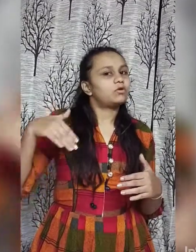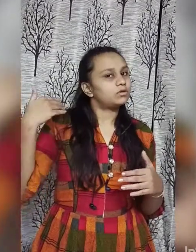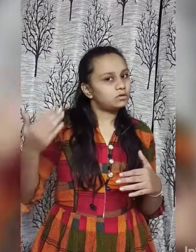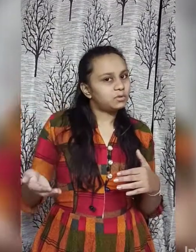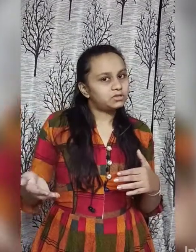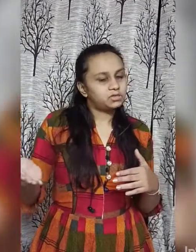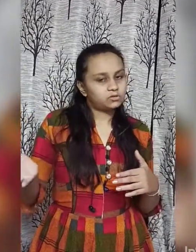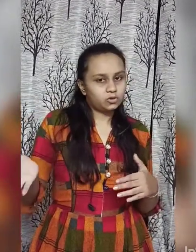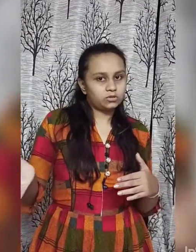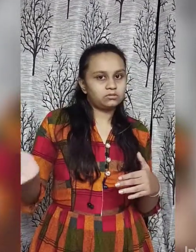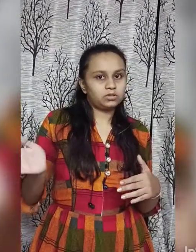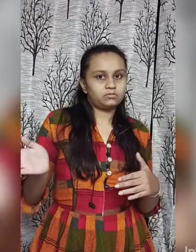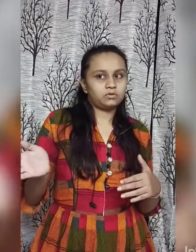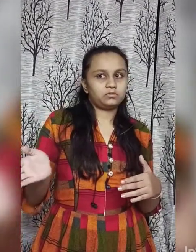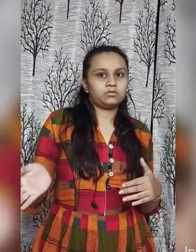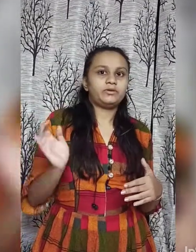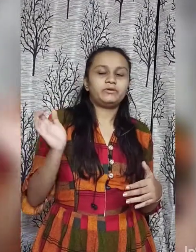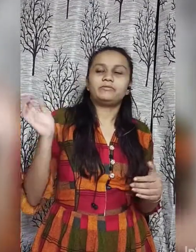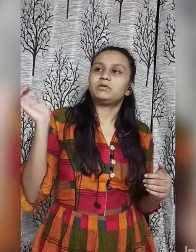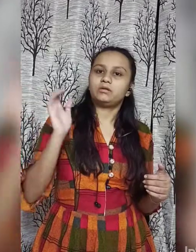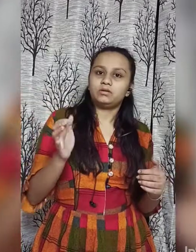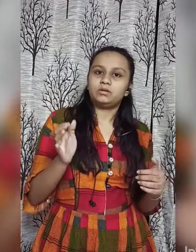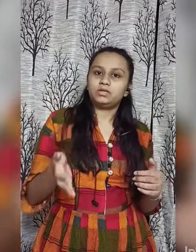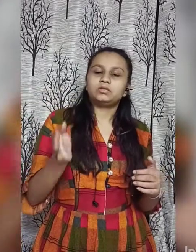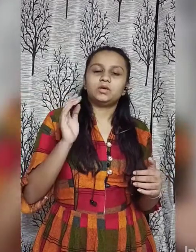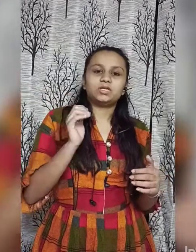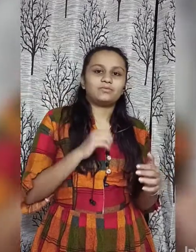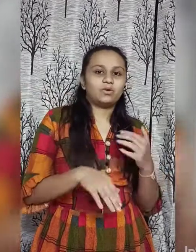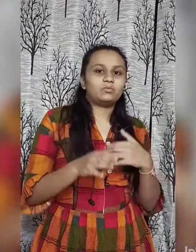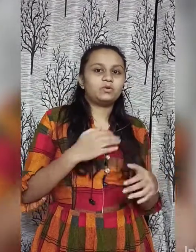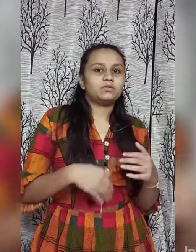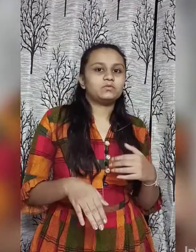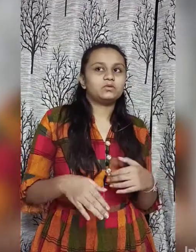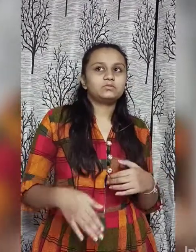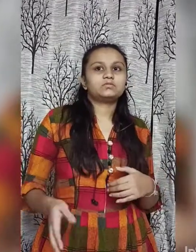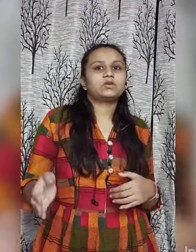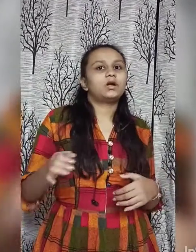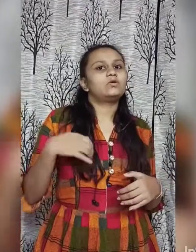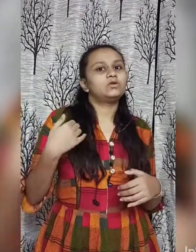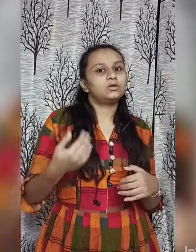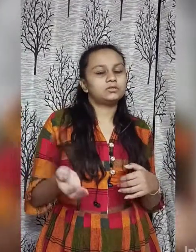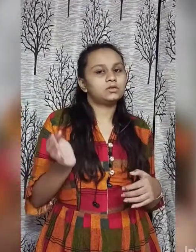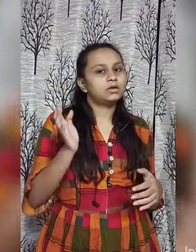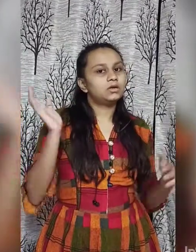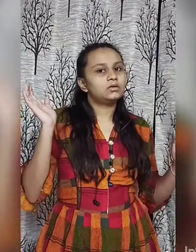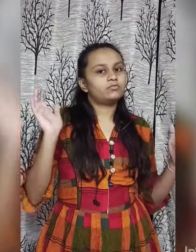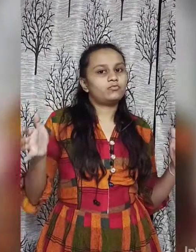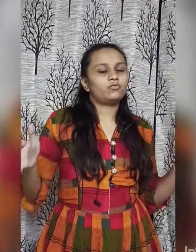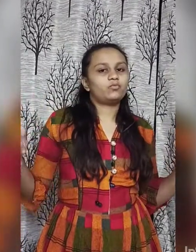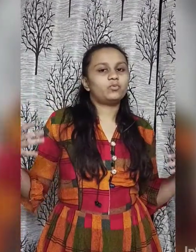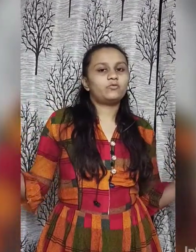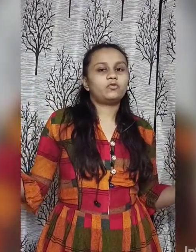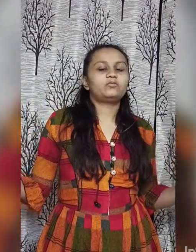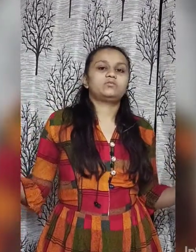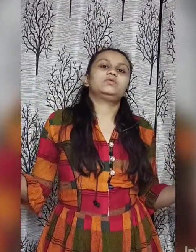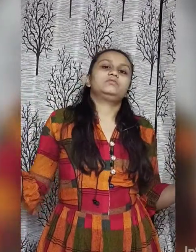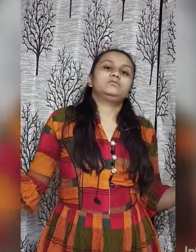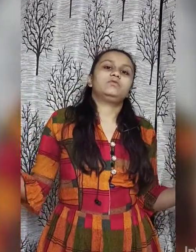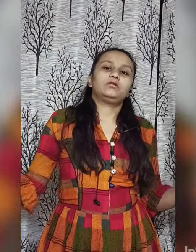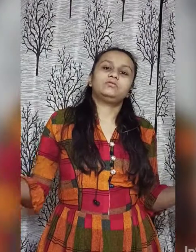for keeping stock to be supplied when demanded. That means that company will order us before the